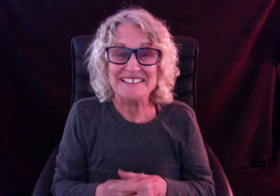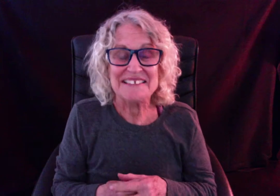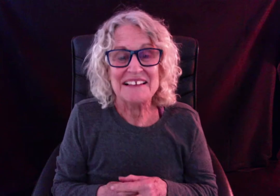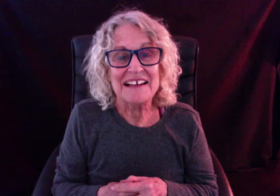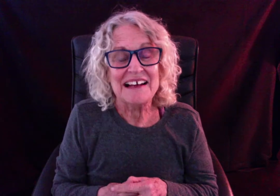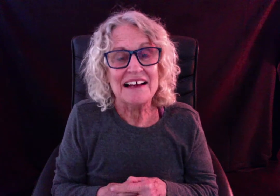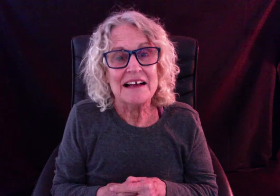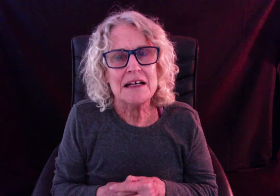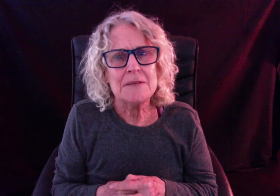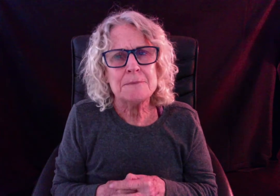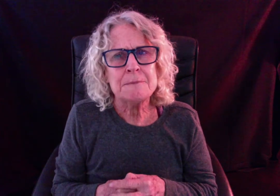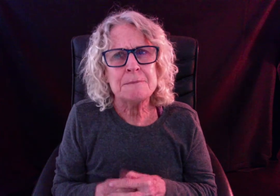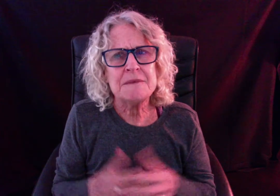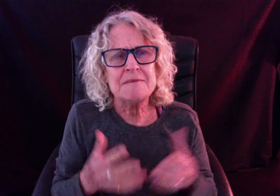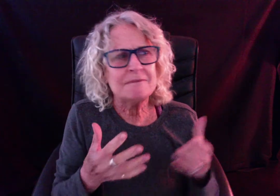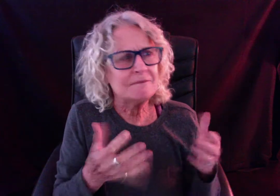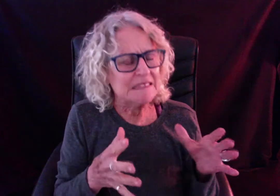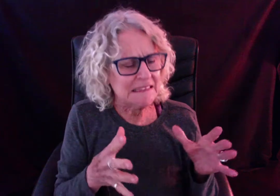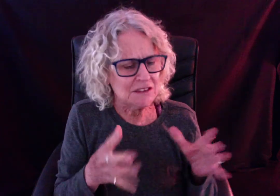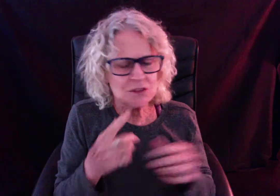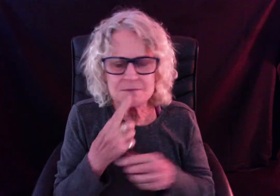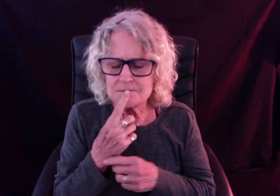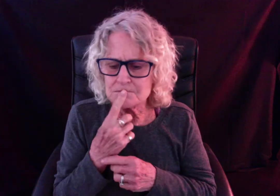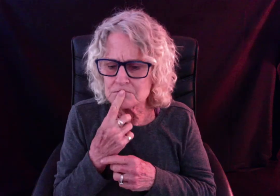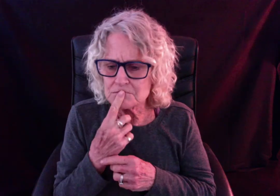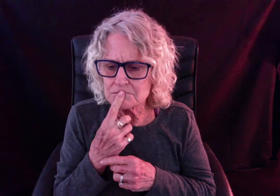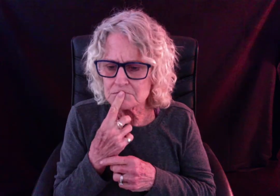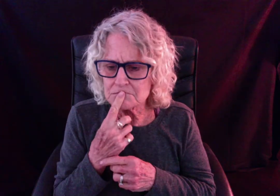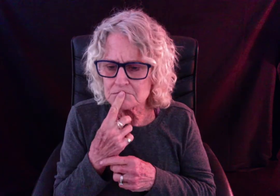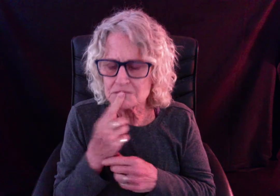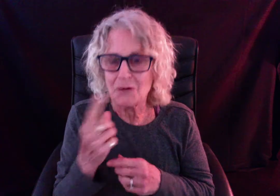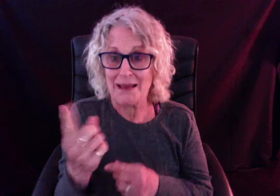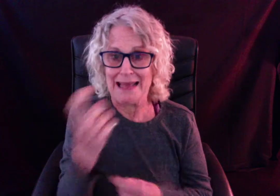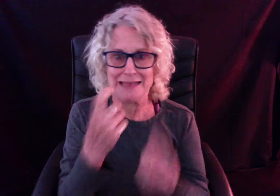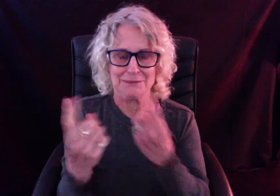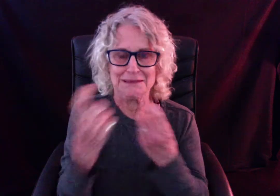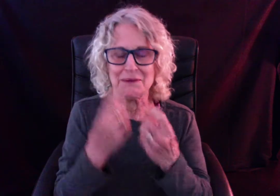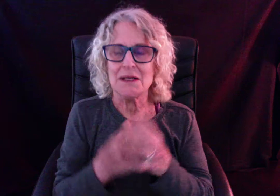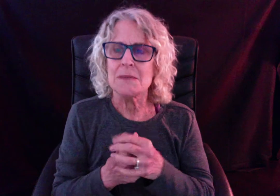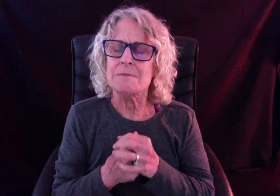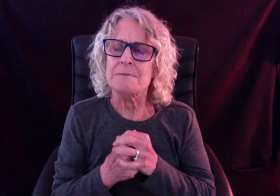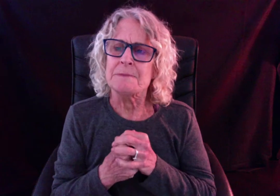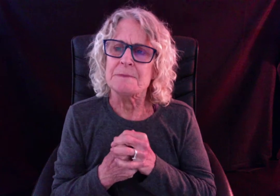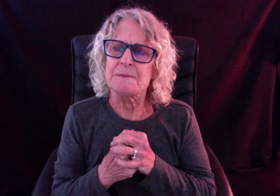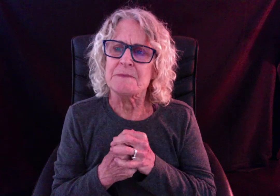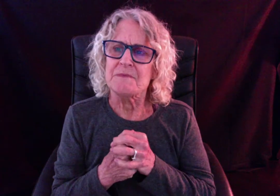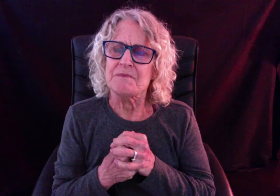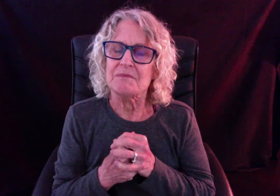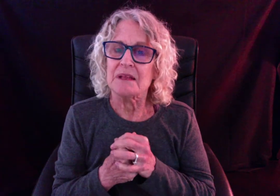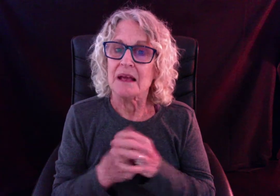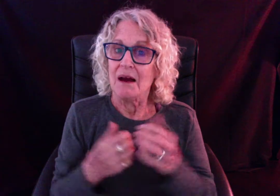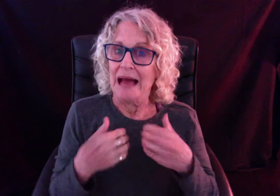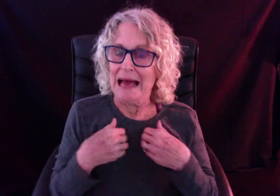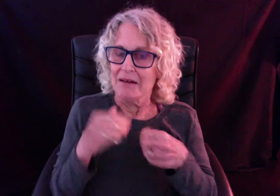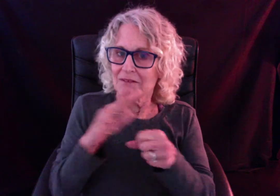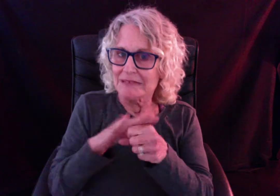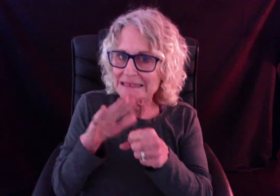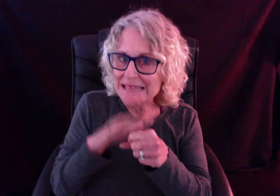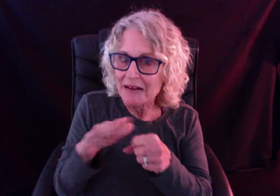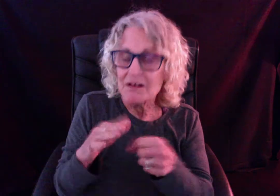And then, let's see. I asked myself, do I have enough? So I decided to